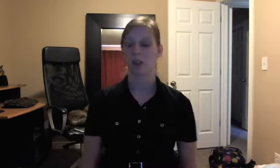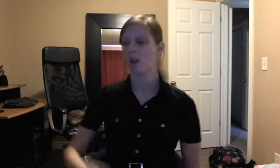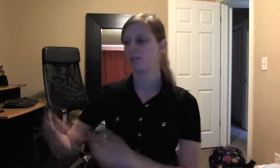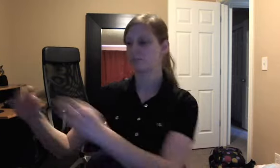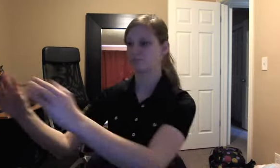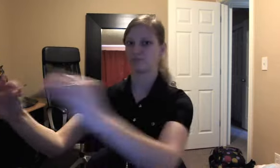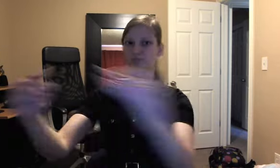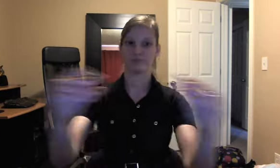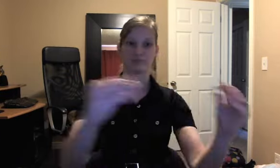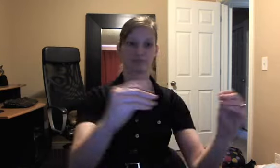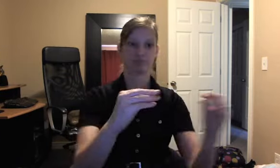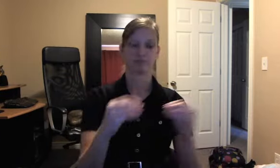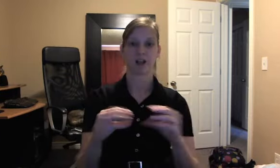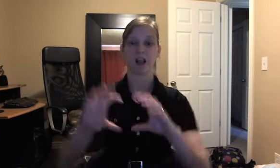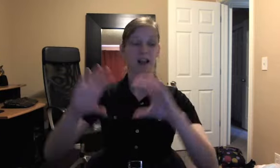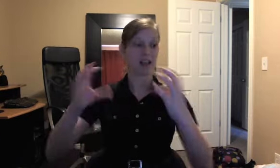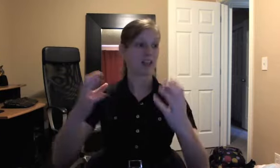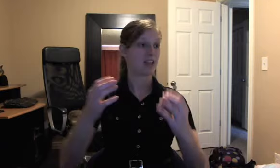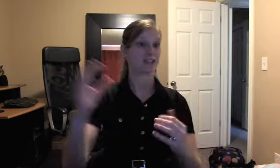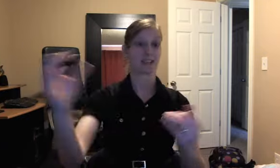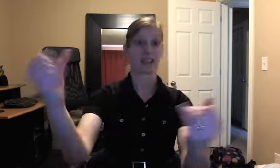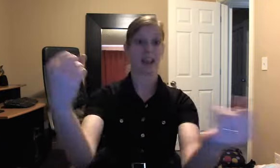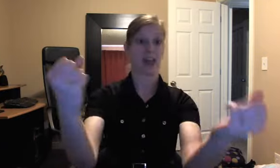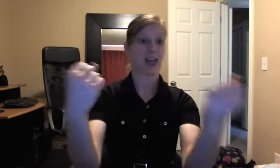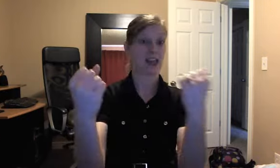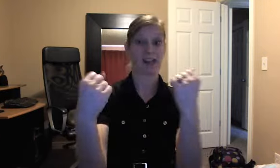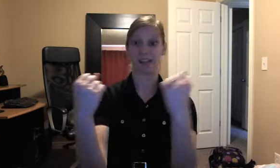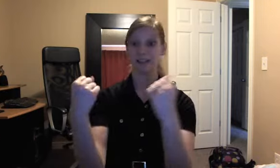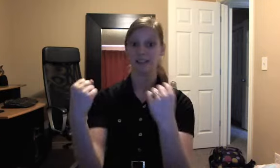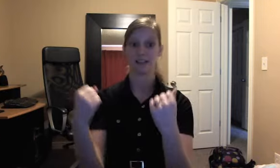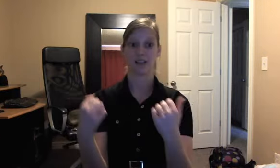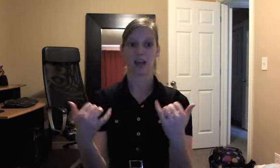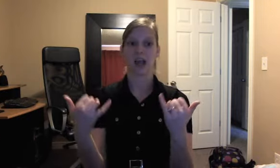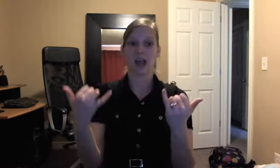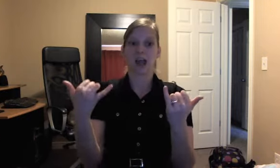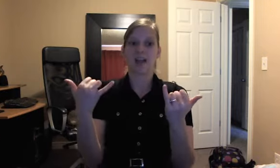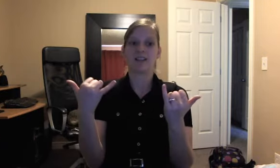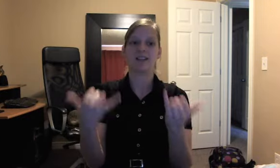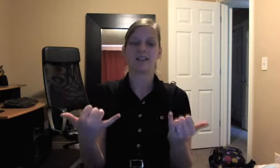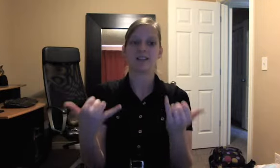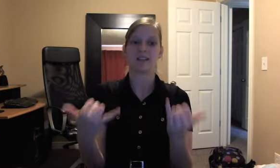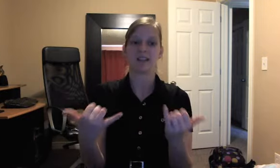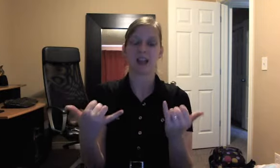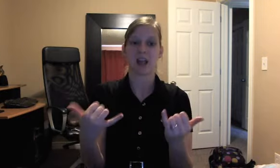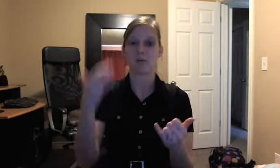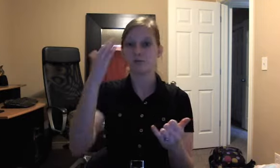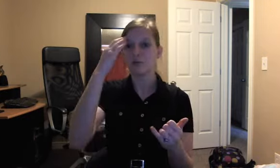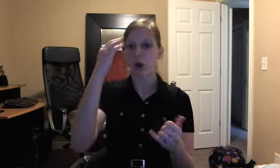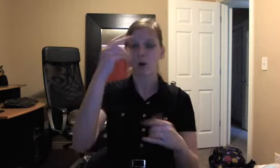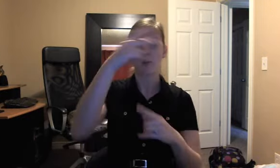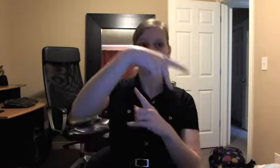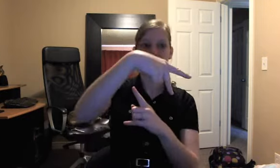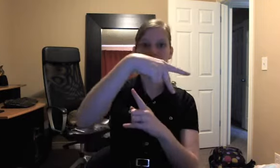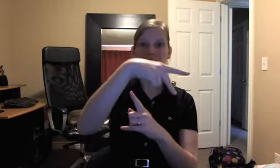exponents. Yes. Now that we know that the P is parentheses and the E is exponents, give me